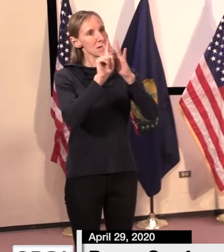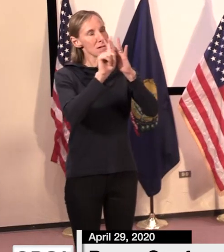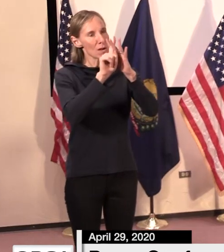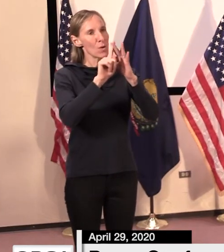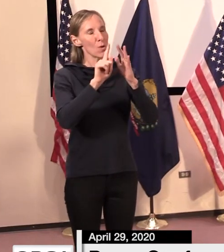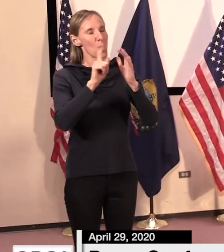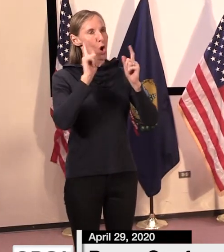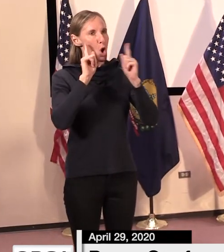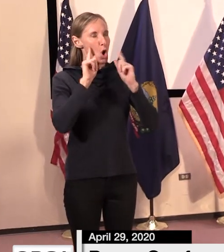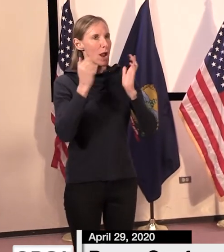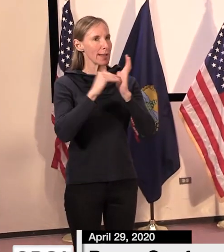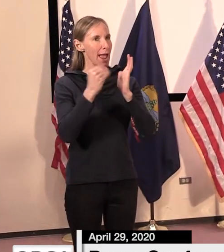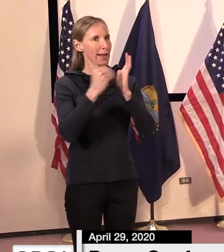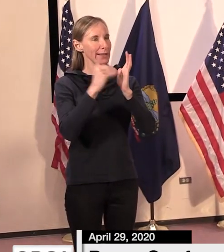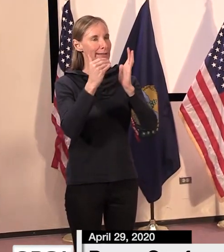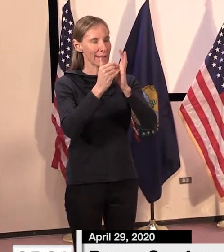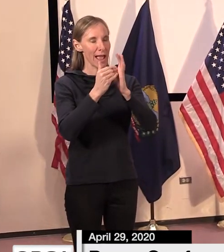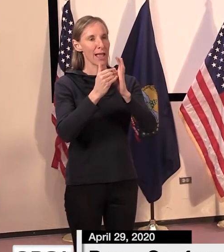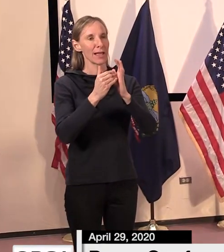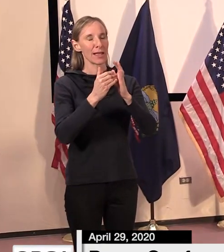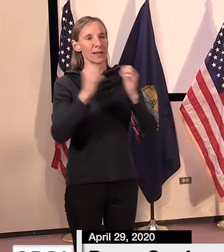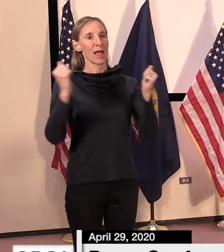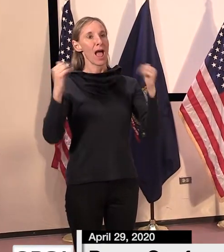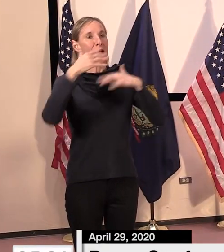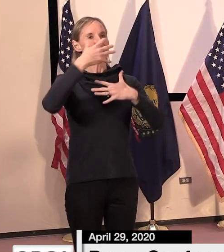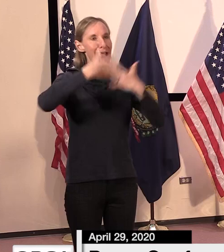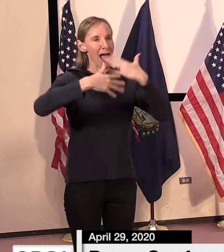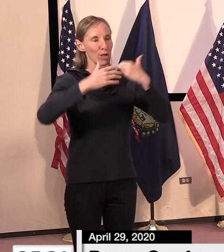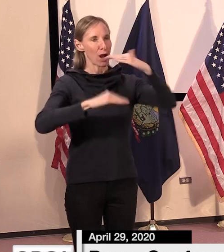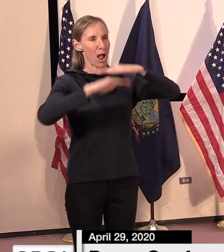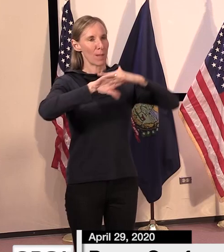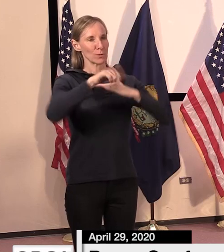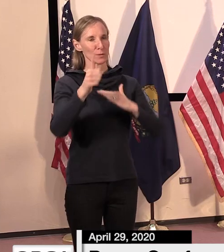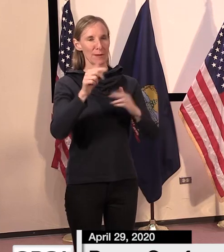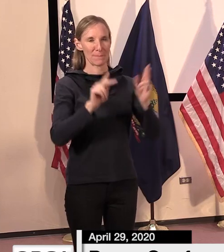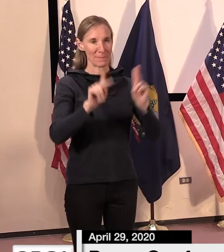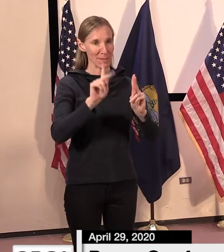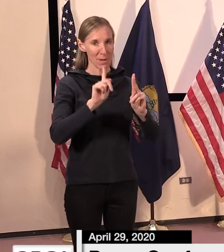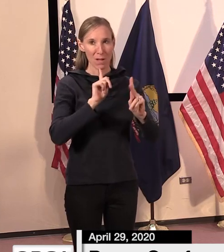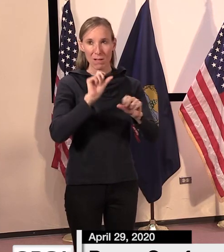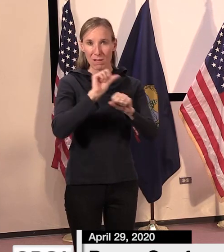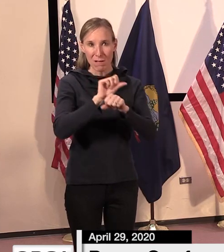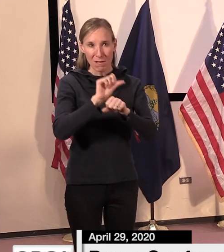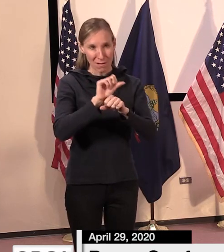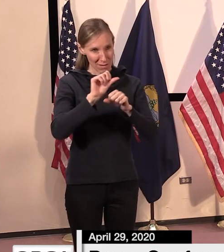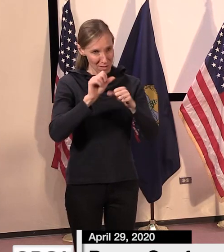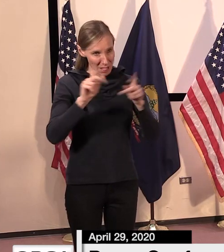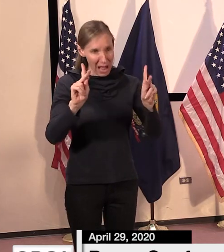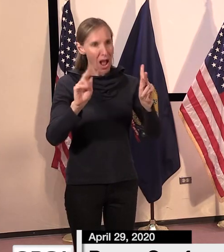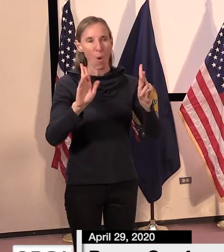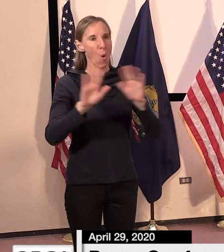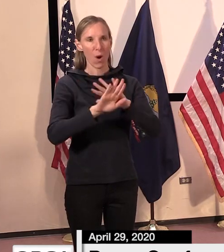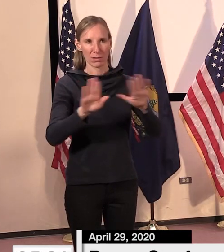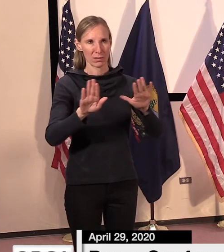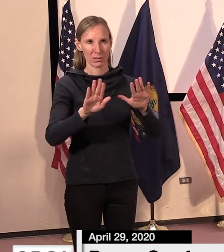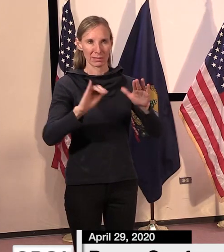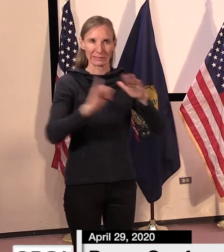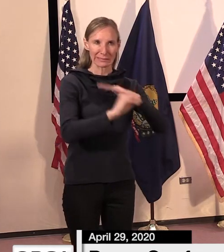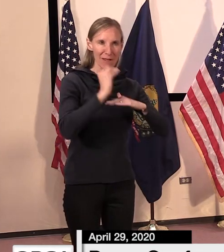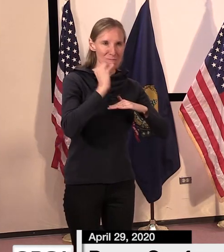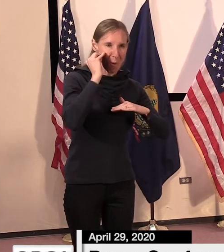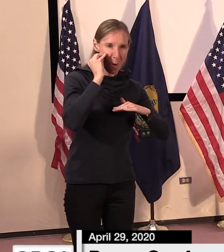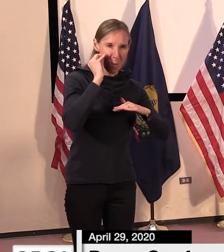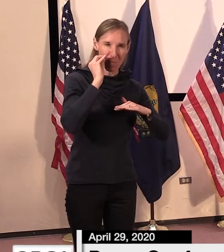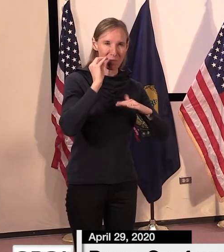on gatherings. Can you clarify who that rule is intended for and how it fits in with the stay home, stay safe order? Well,